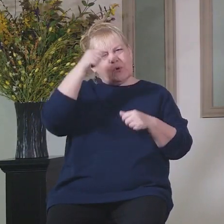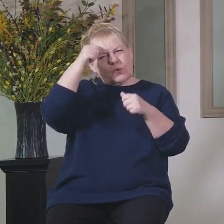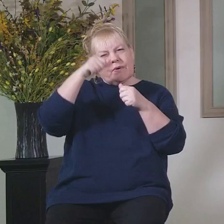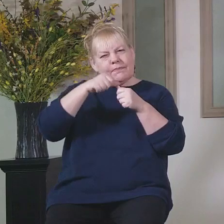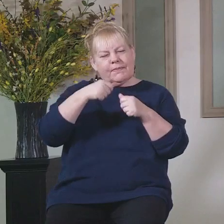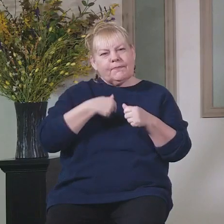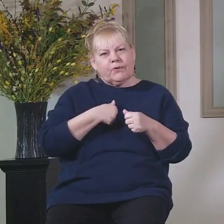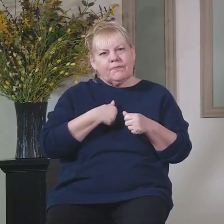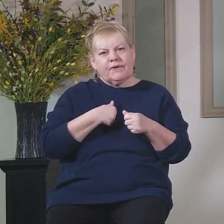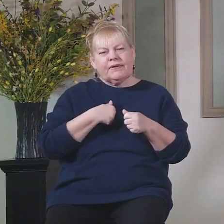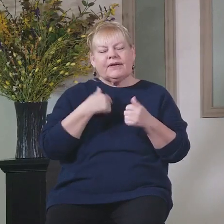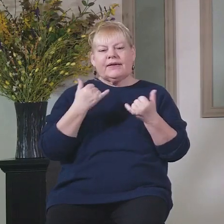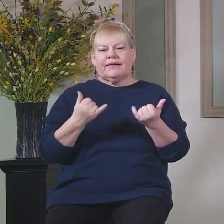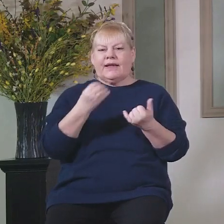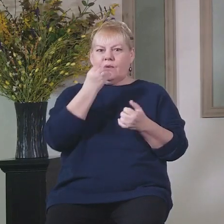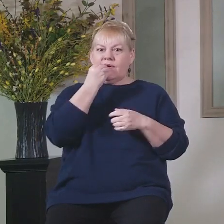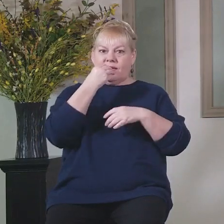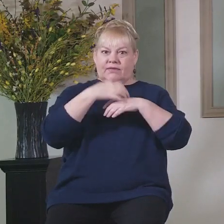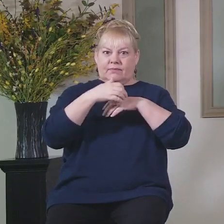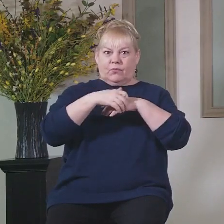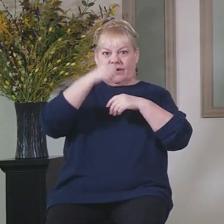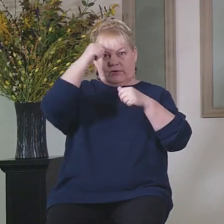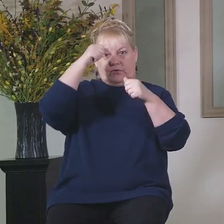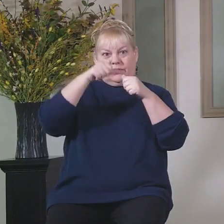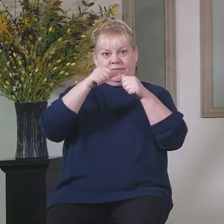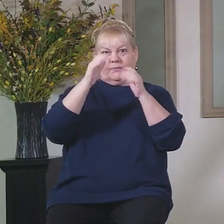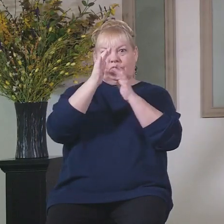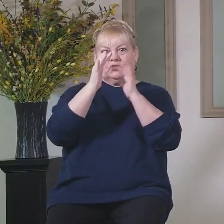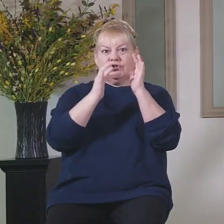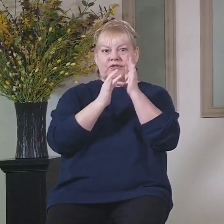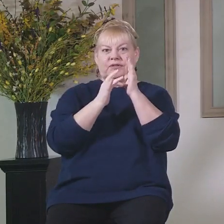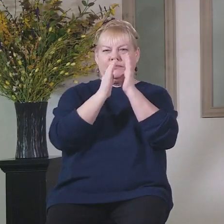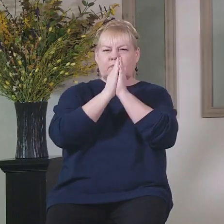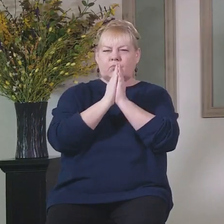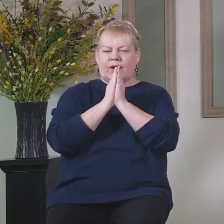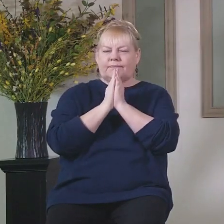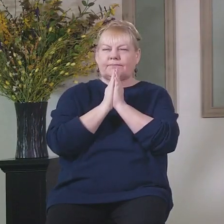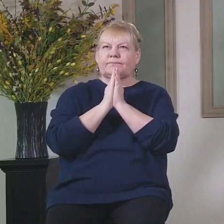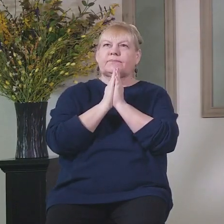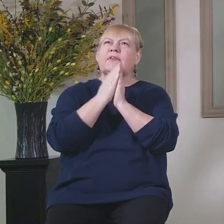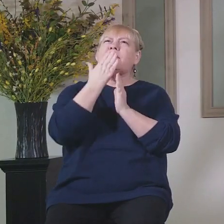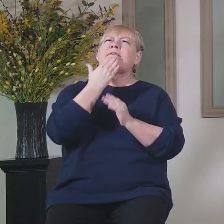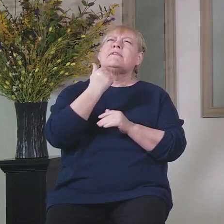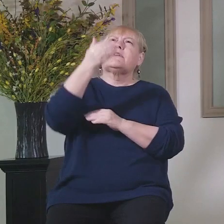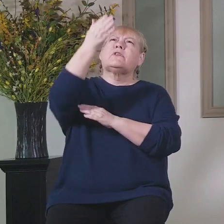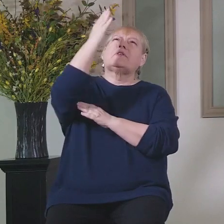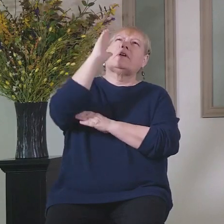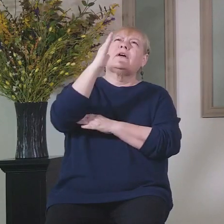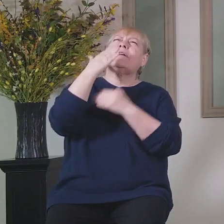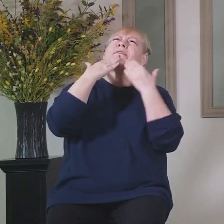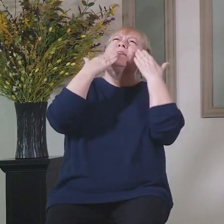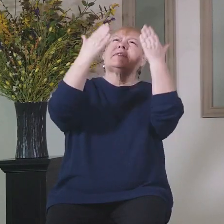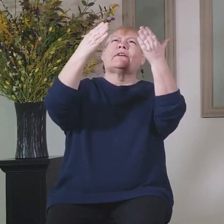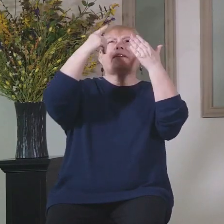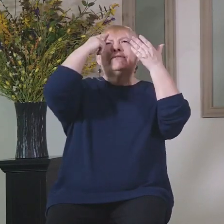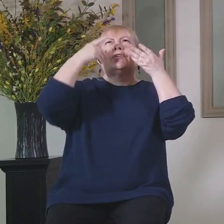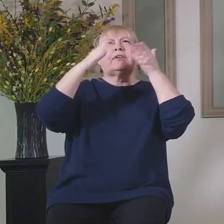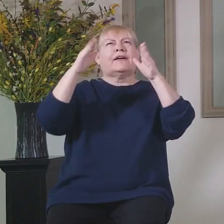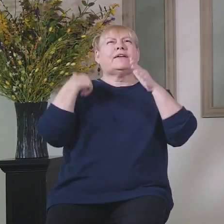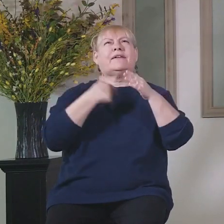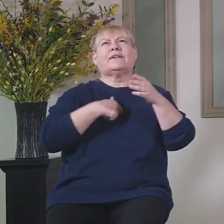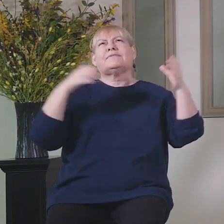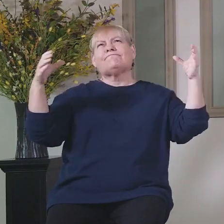we will take the bread in remembrance of Him. Let us pray. Dear God, thank You for allowing us to come